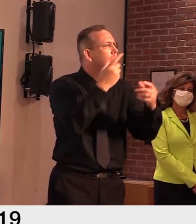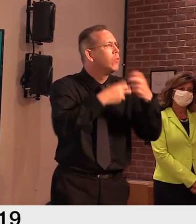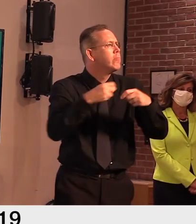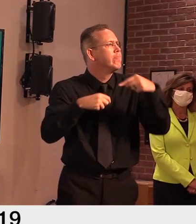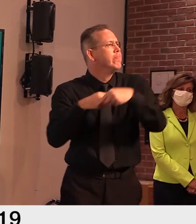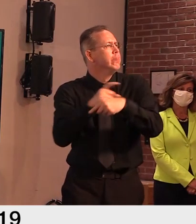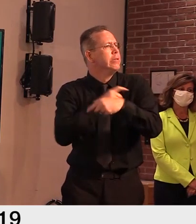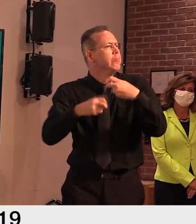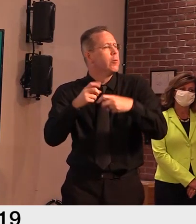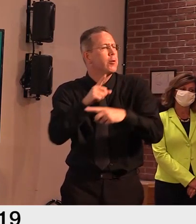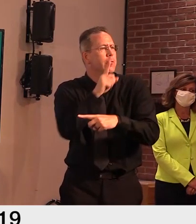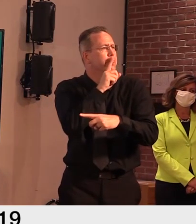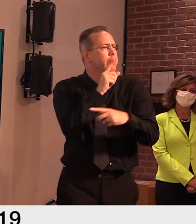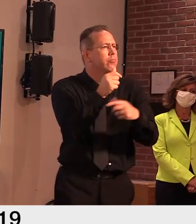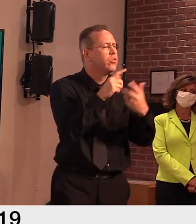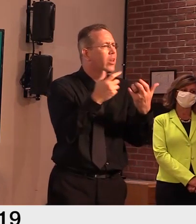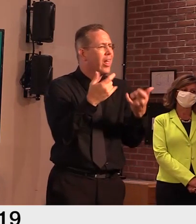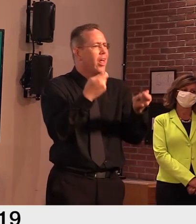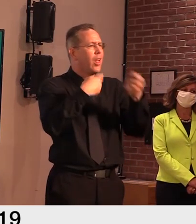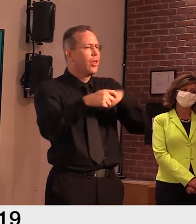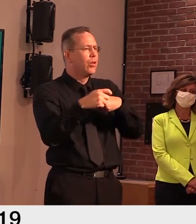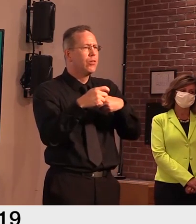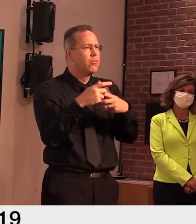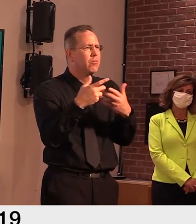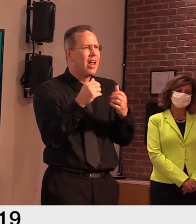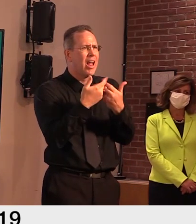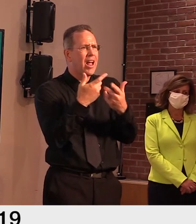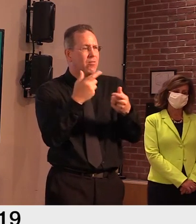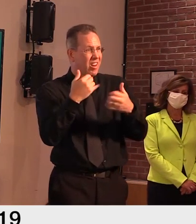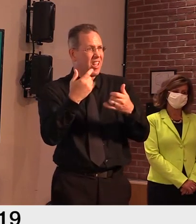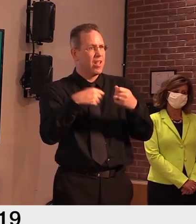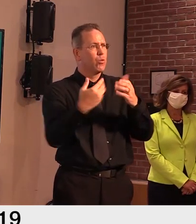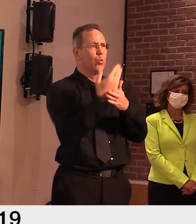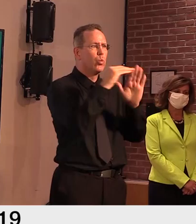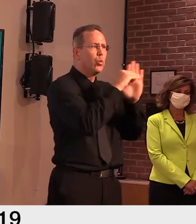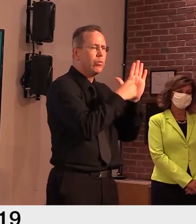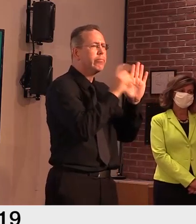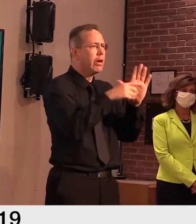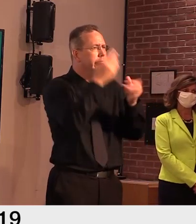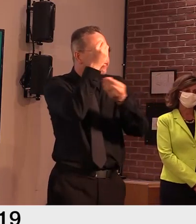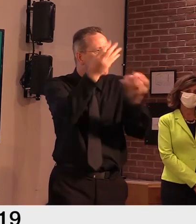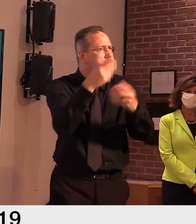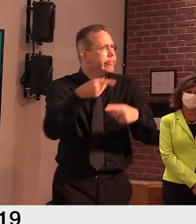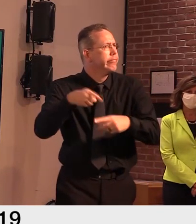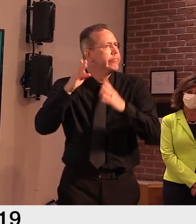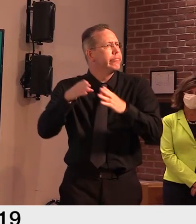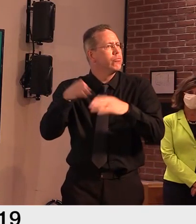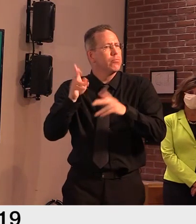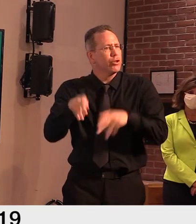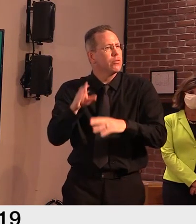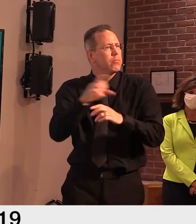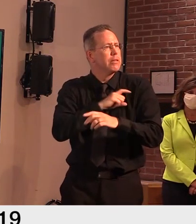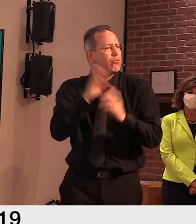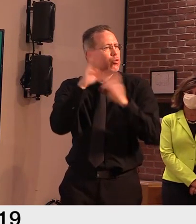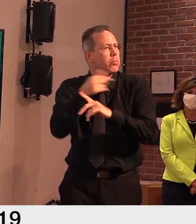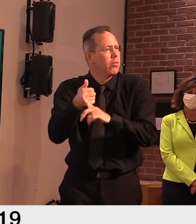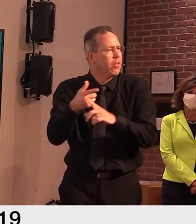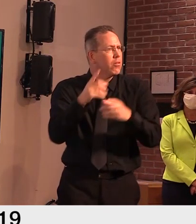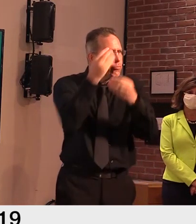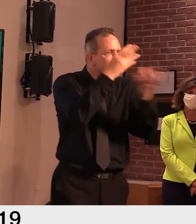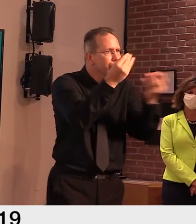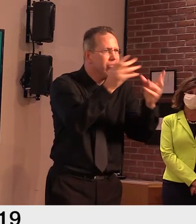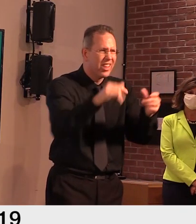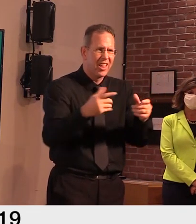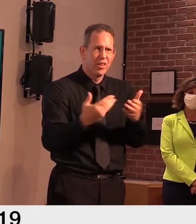at this point in time and knows some of the details of what the legislature is doing or not doing at this